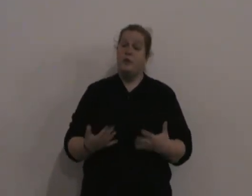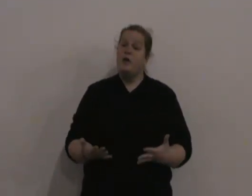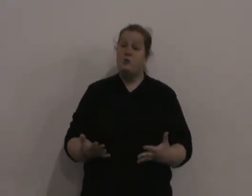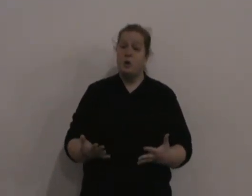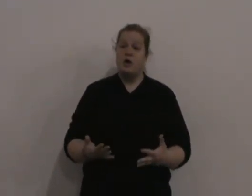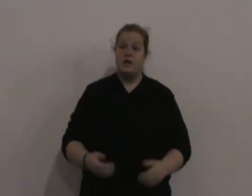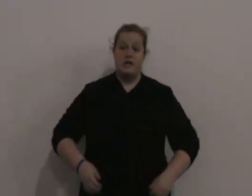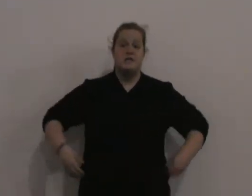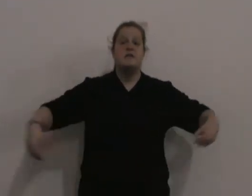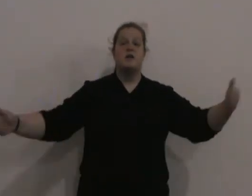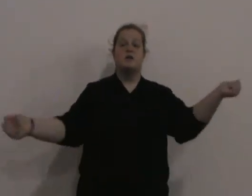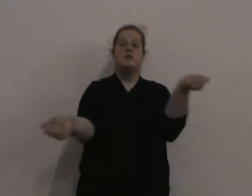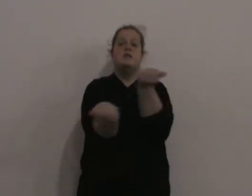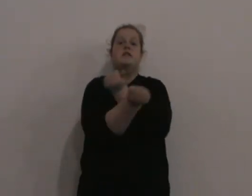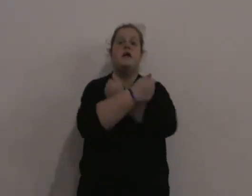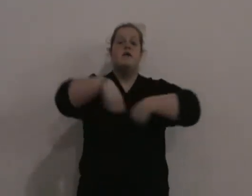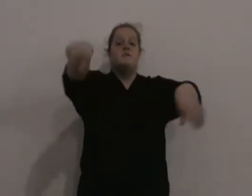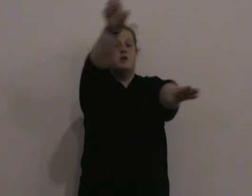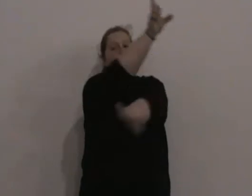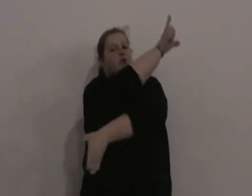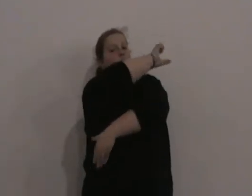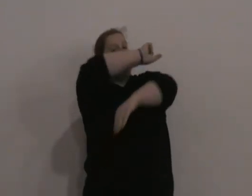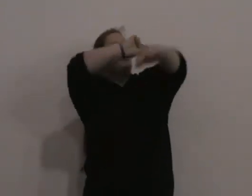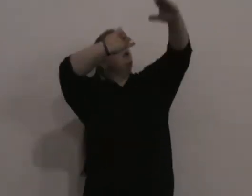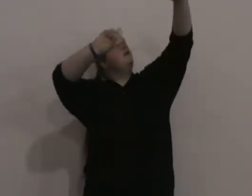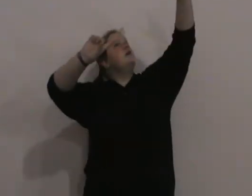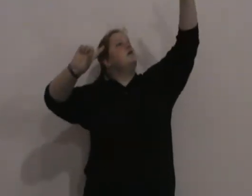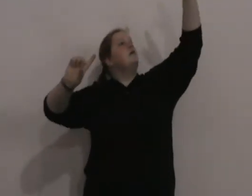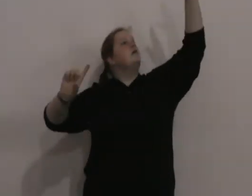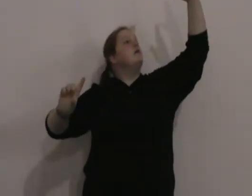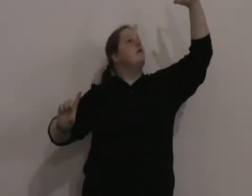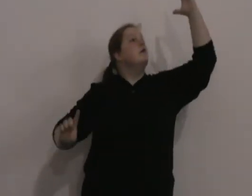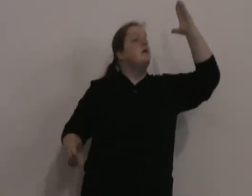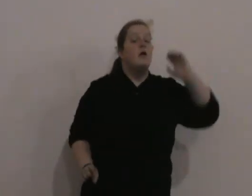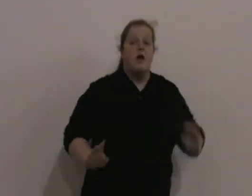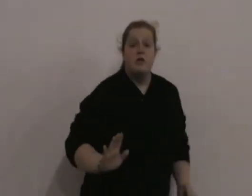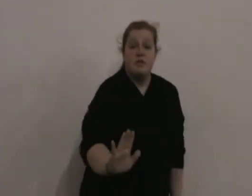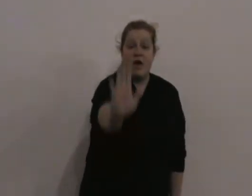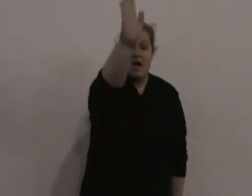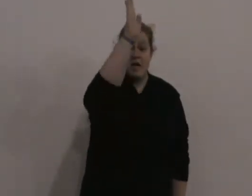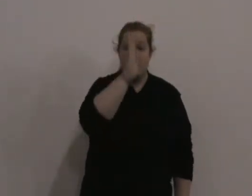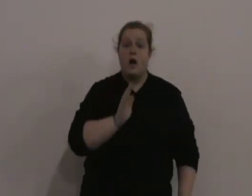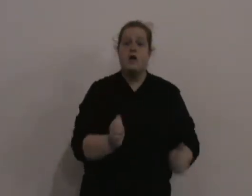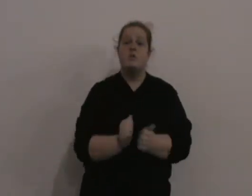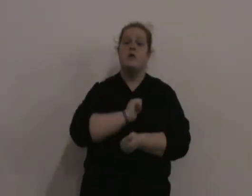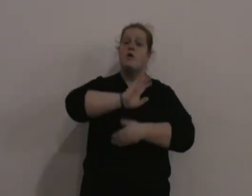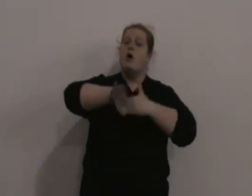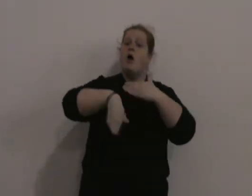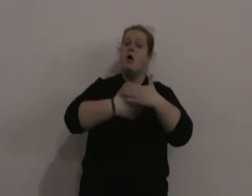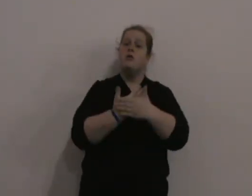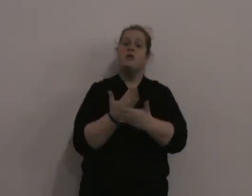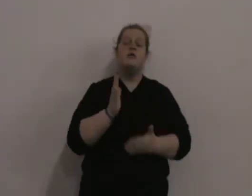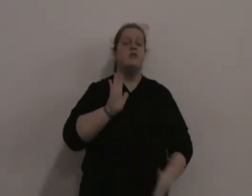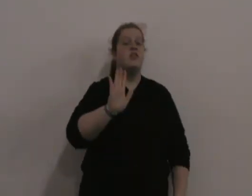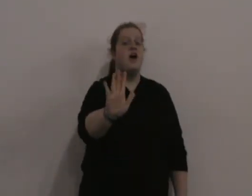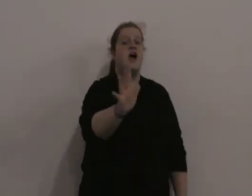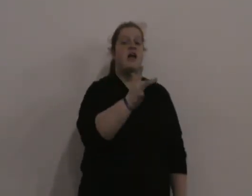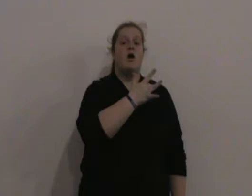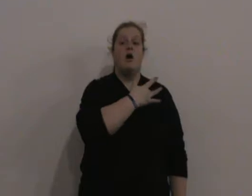soprano part is love the Lord, thy God with all thy